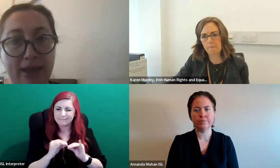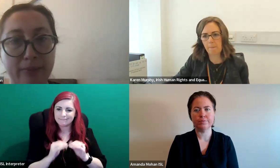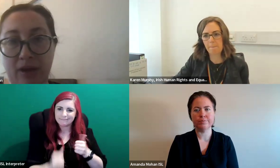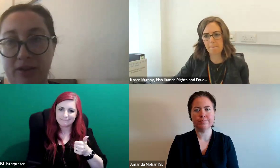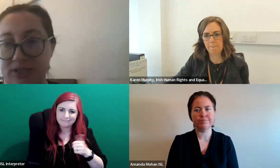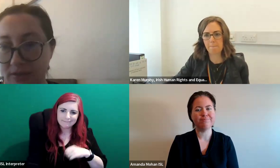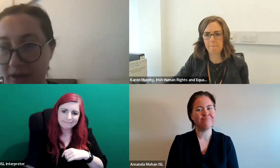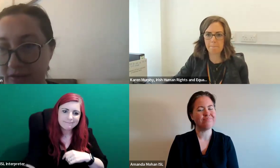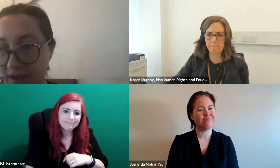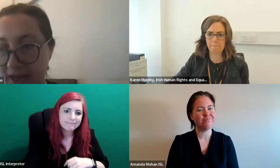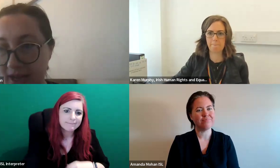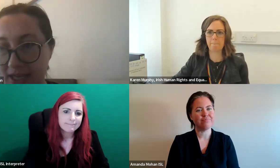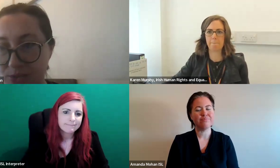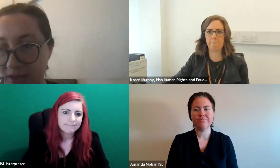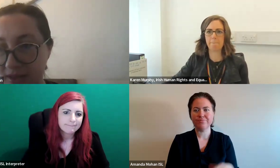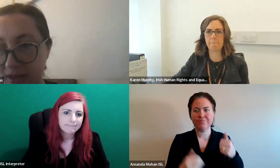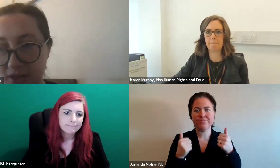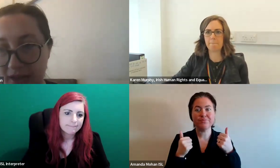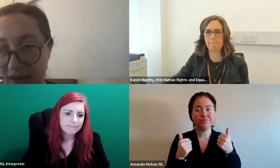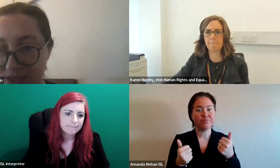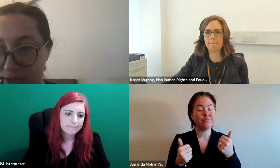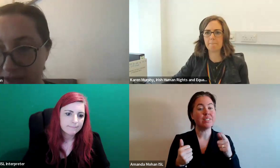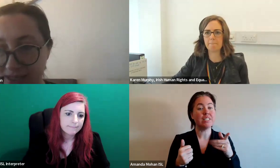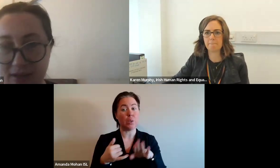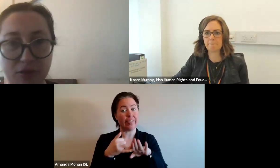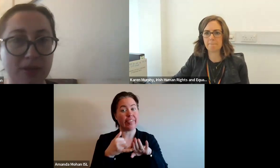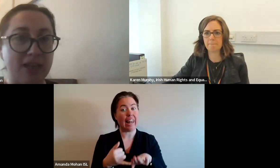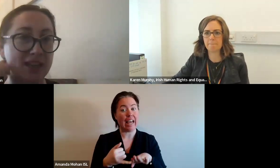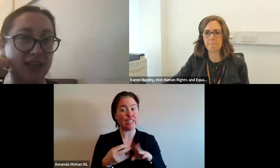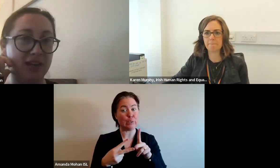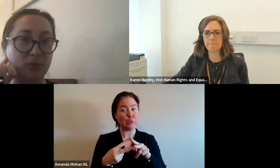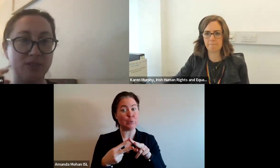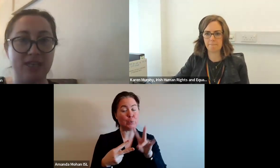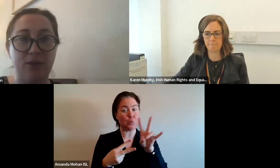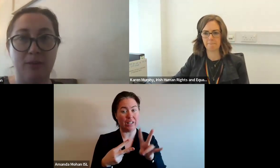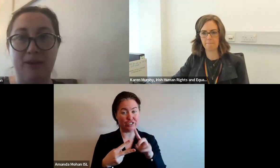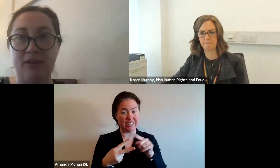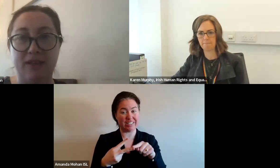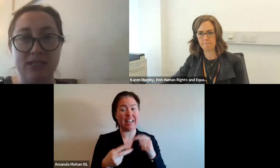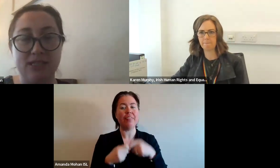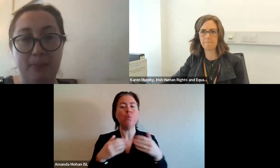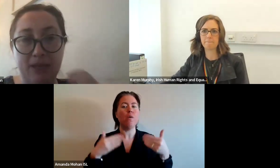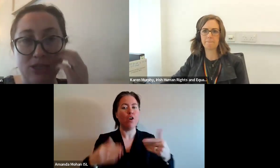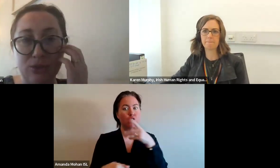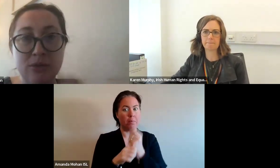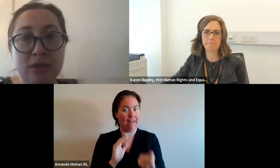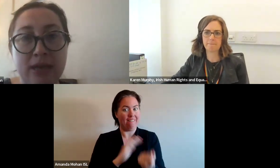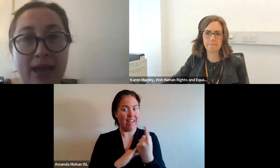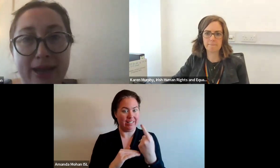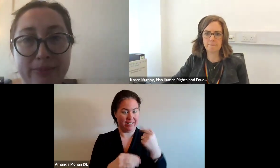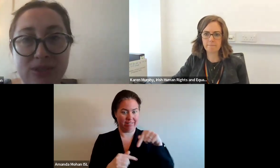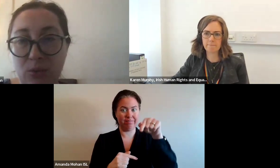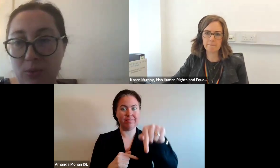Karen. I'll just kind of end with the last two things that have come in, and then I'm going to tell you about an event that's happening in